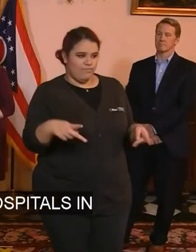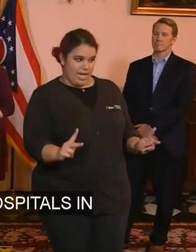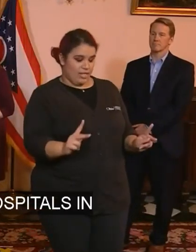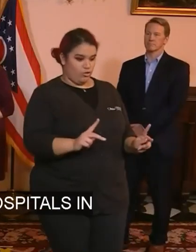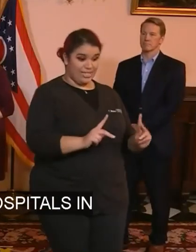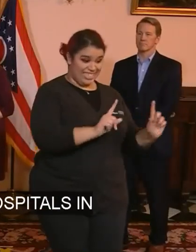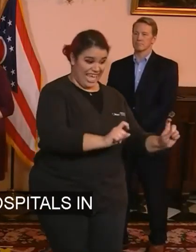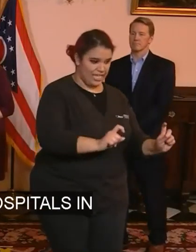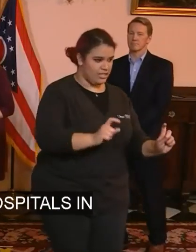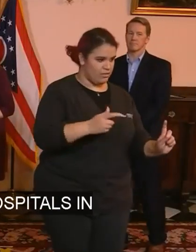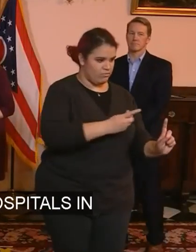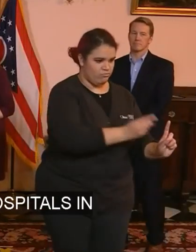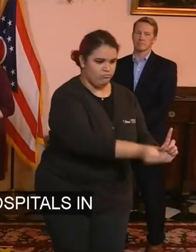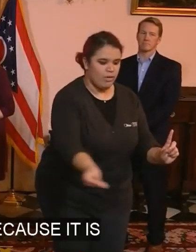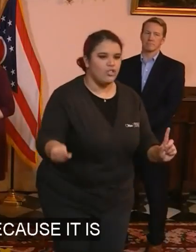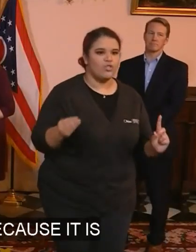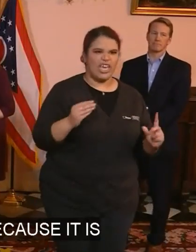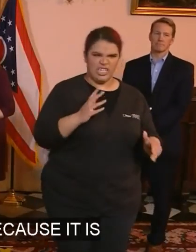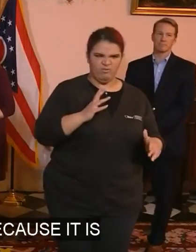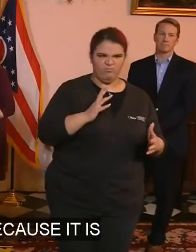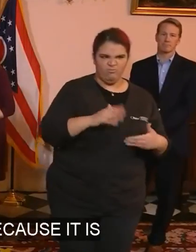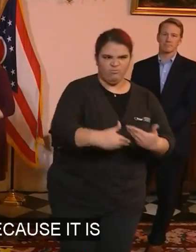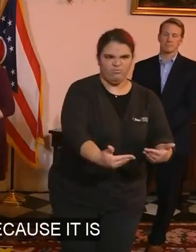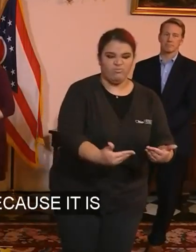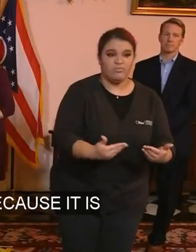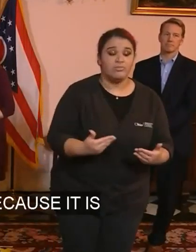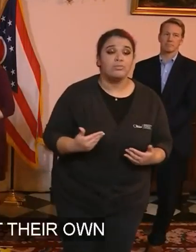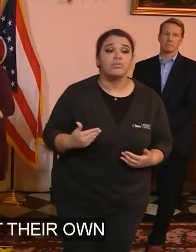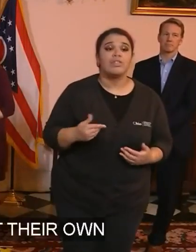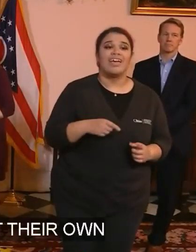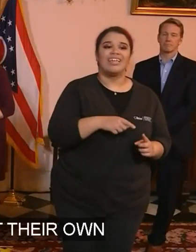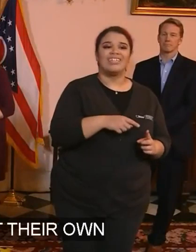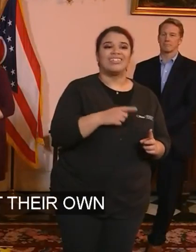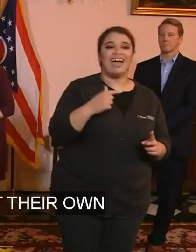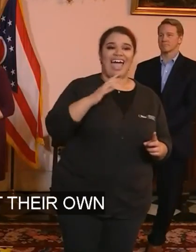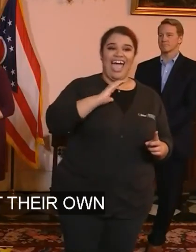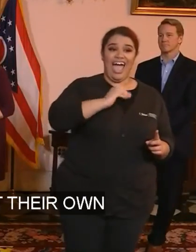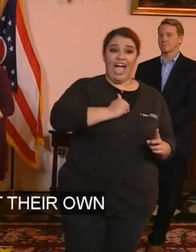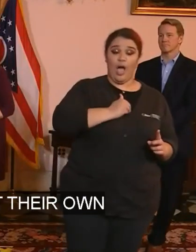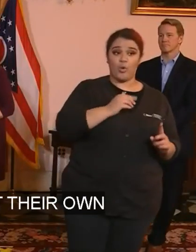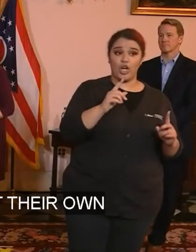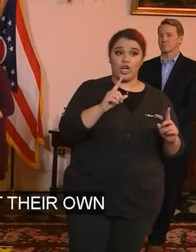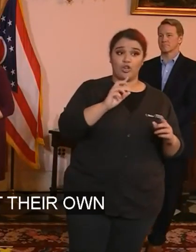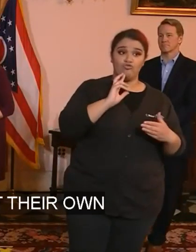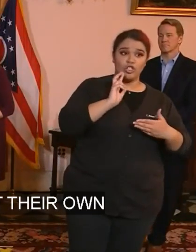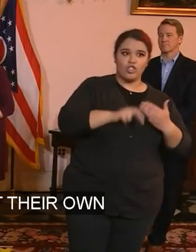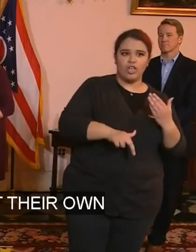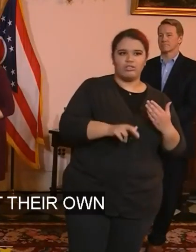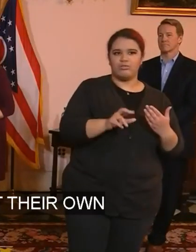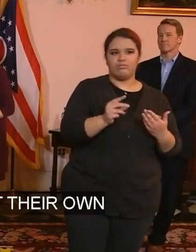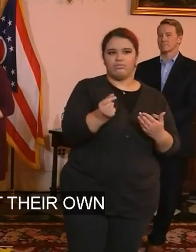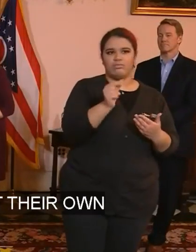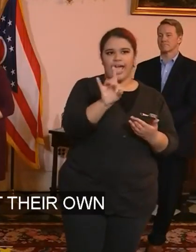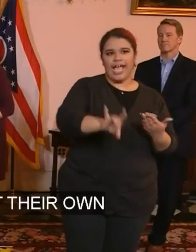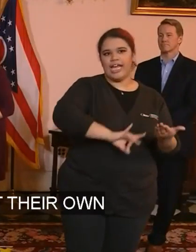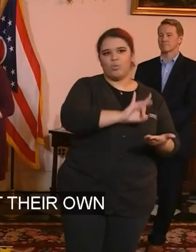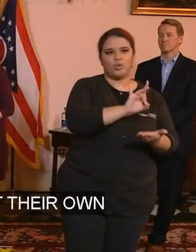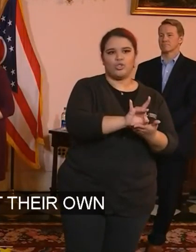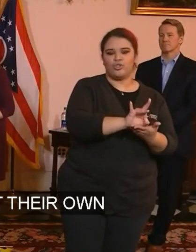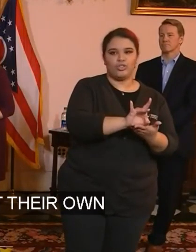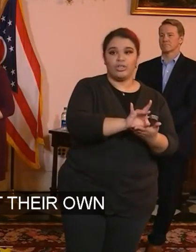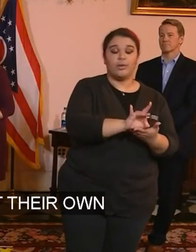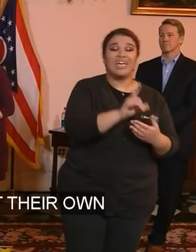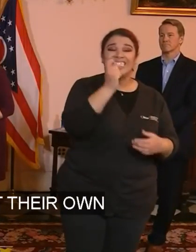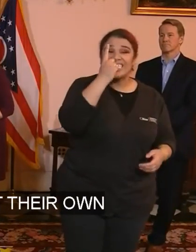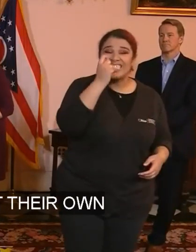actually very quick because they can do it in-house. Ours are like 8 hours to run batch. But when you send them out to the LabCorps and